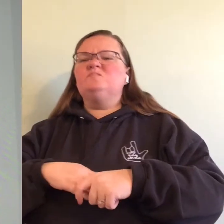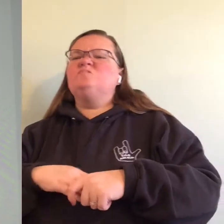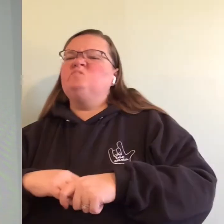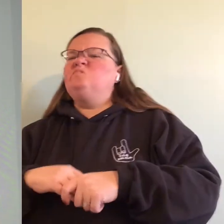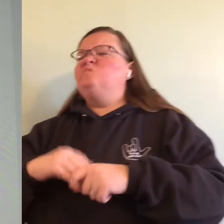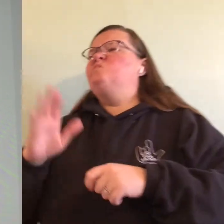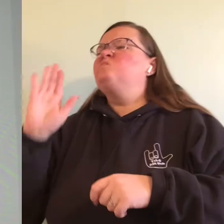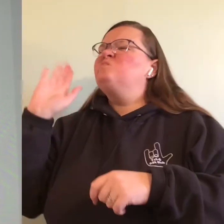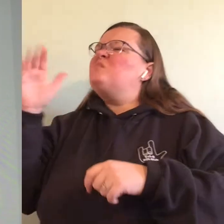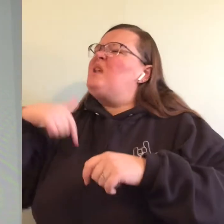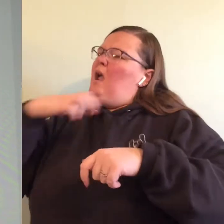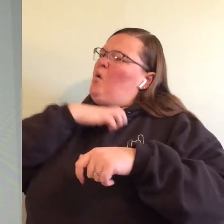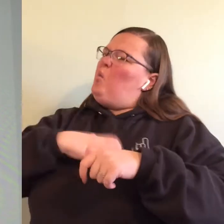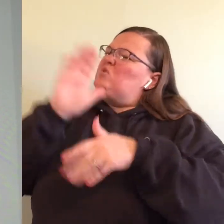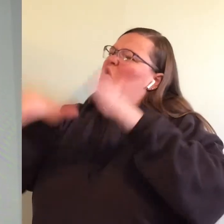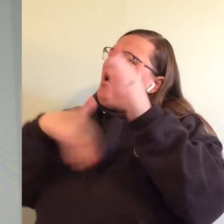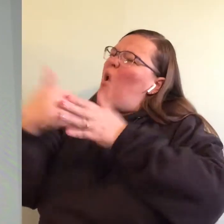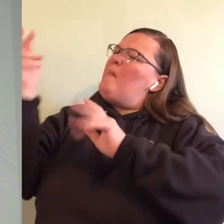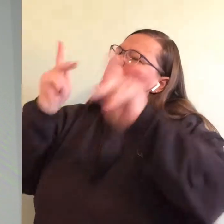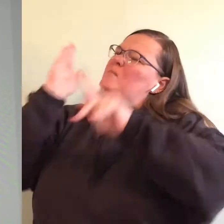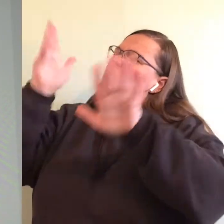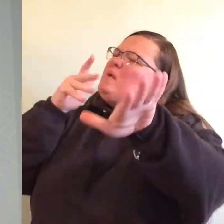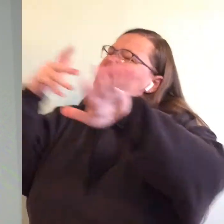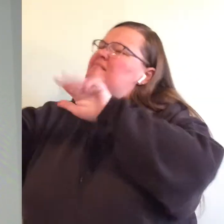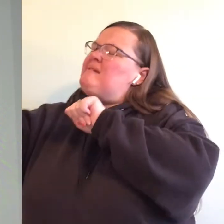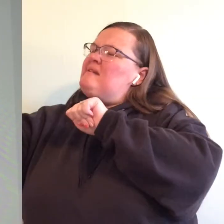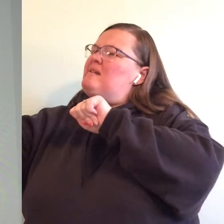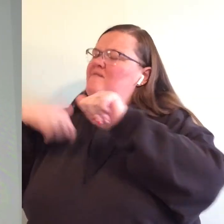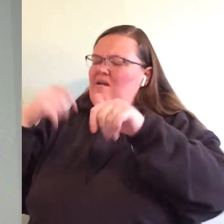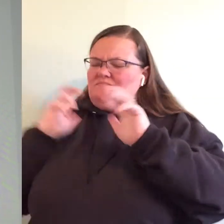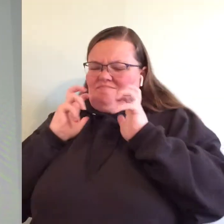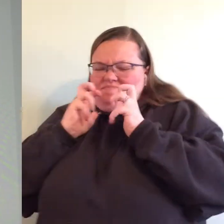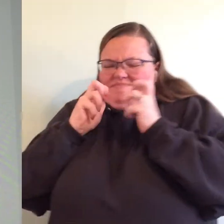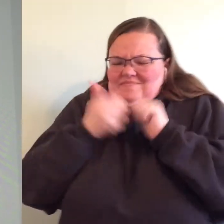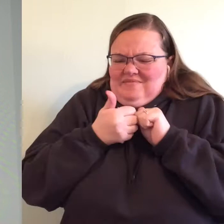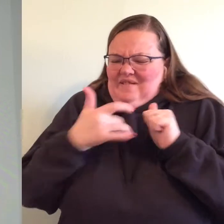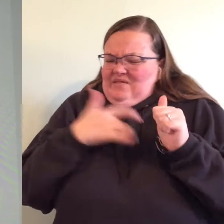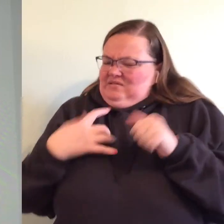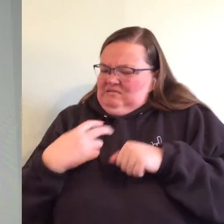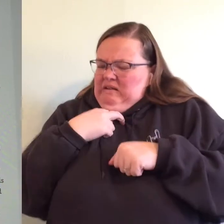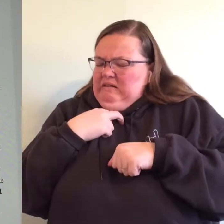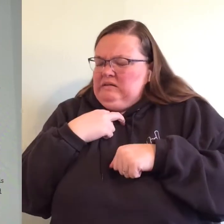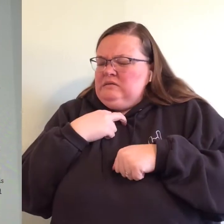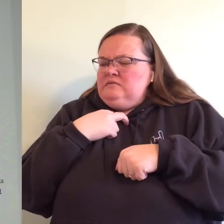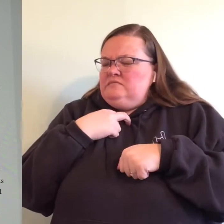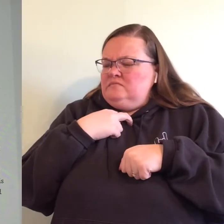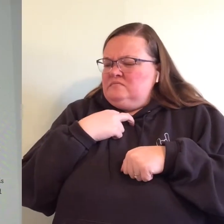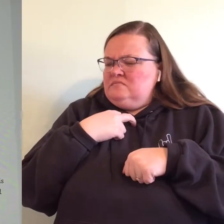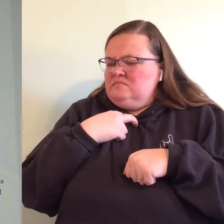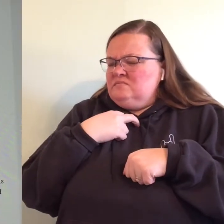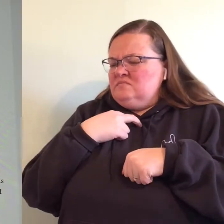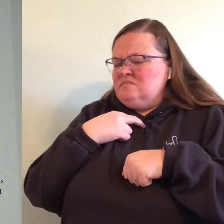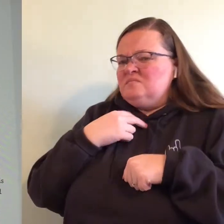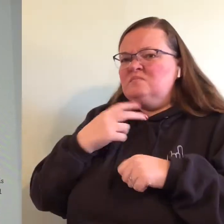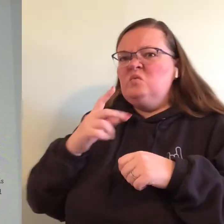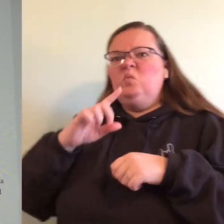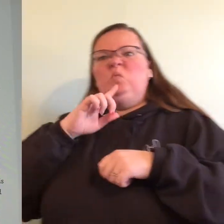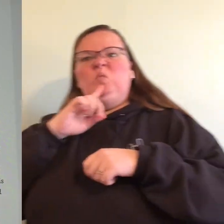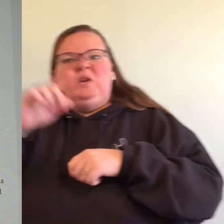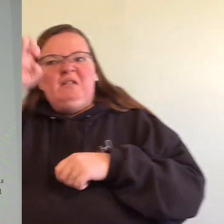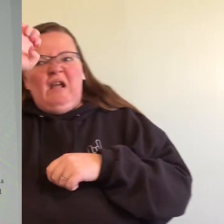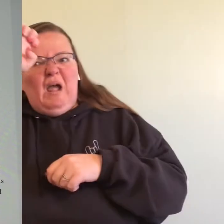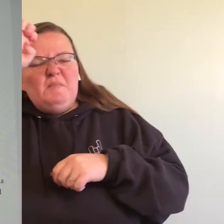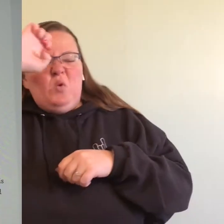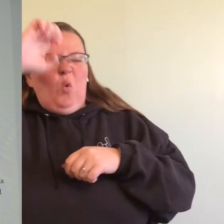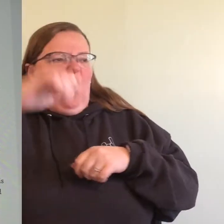wish the McCready would hurry up and take all those people away," said Susan presently. "I'm getting horribly cramped." "And what a filthy smell